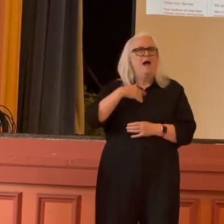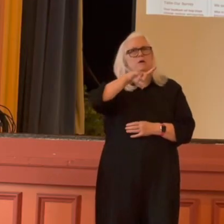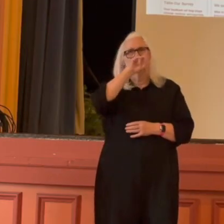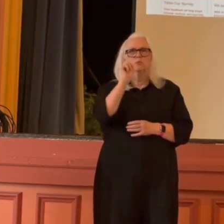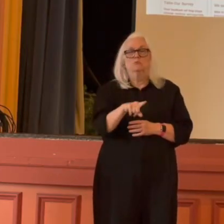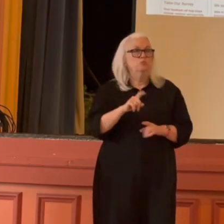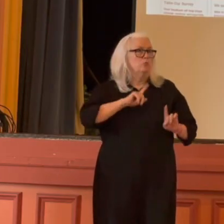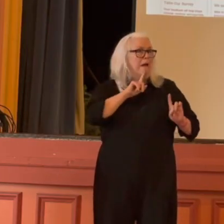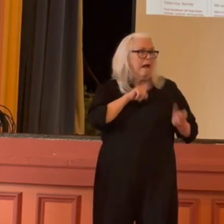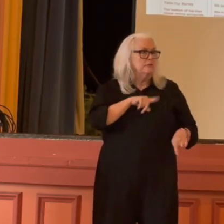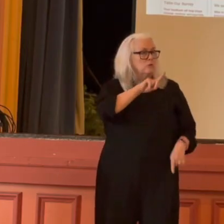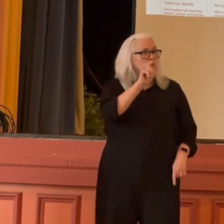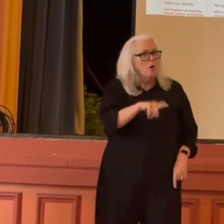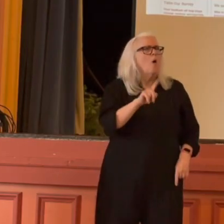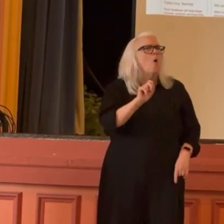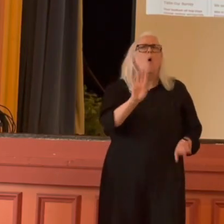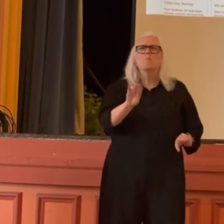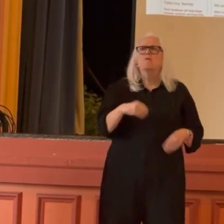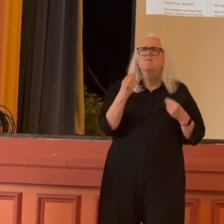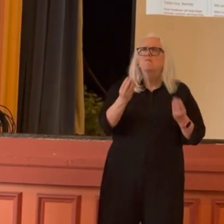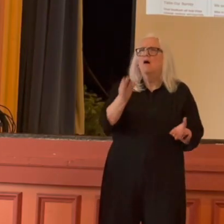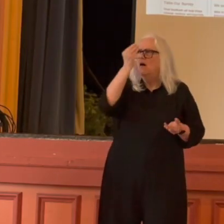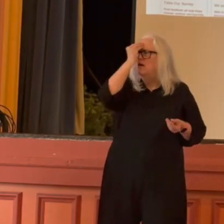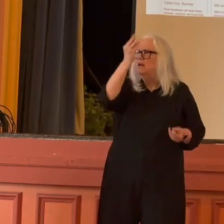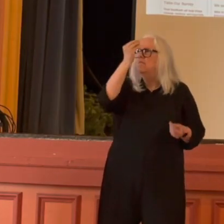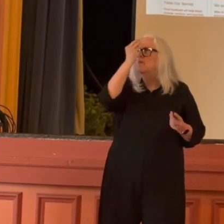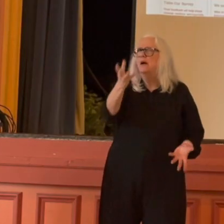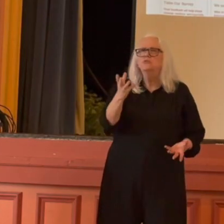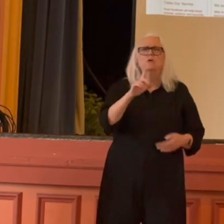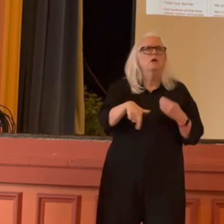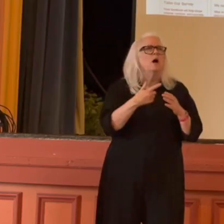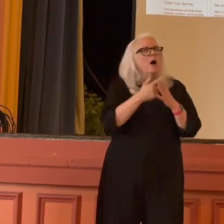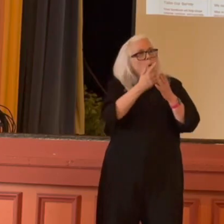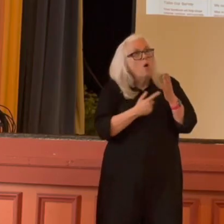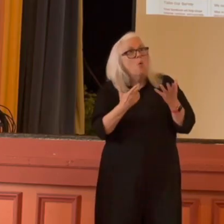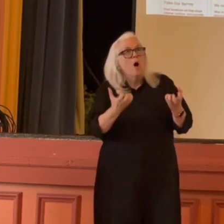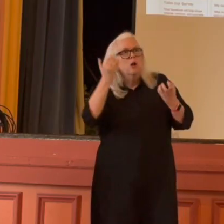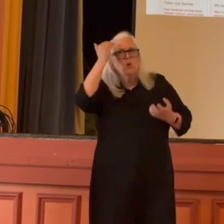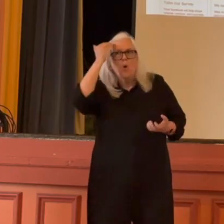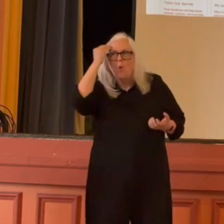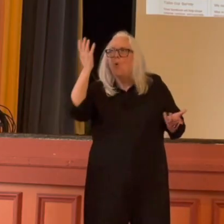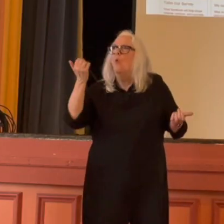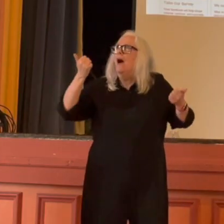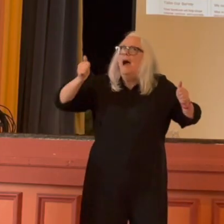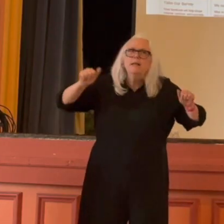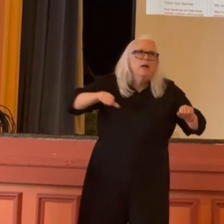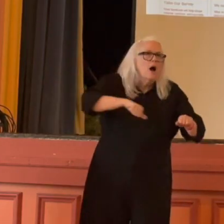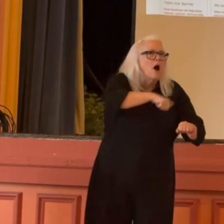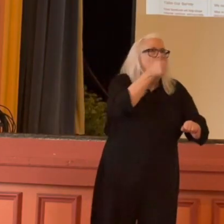the question or you can just really provide information regarding what it is you want to know, if there are any other